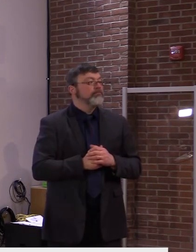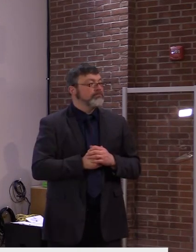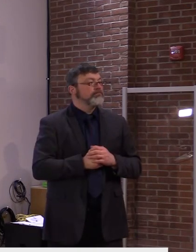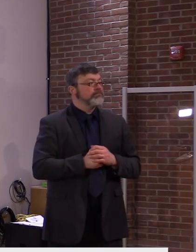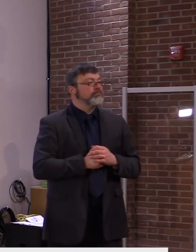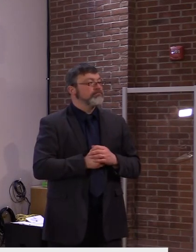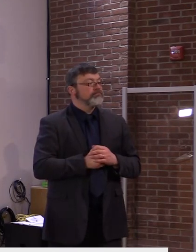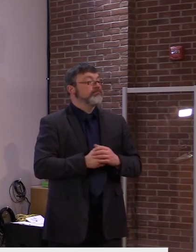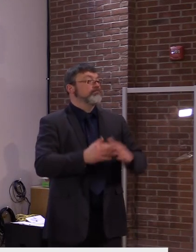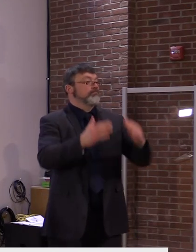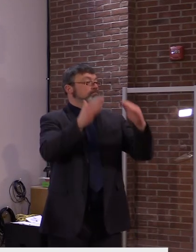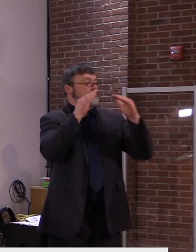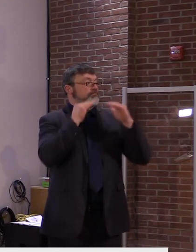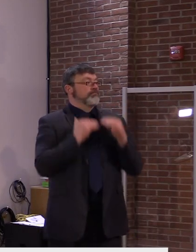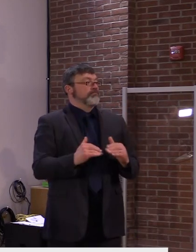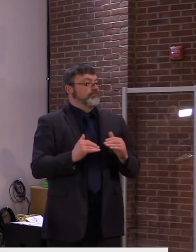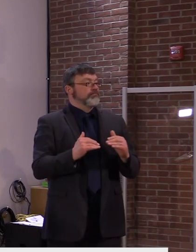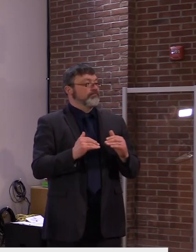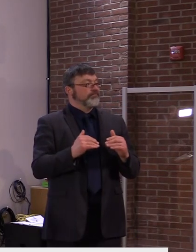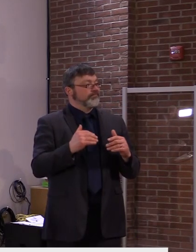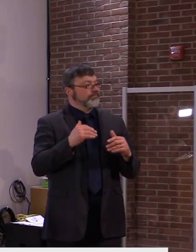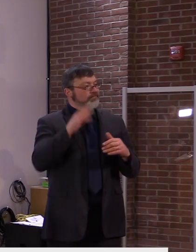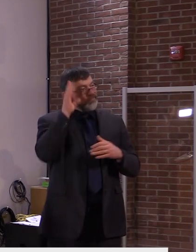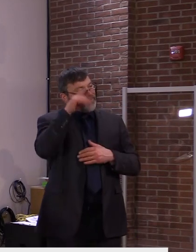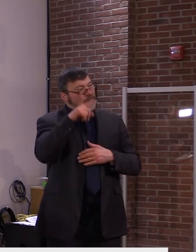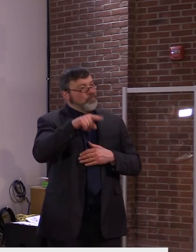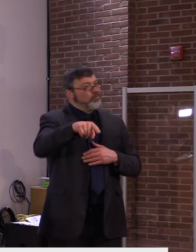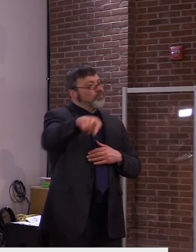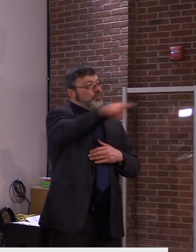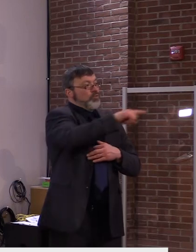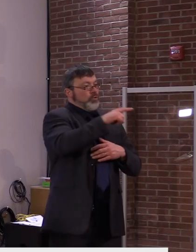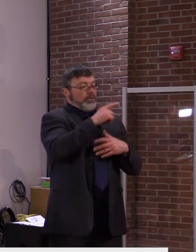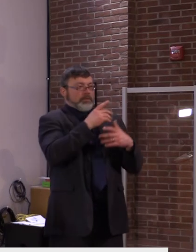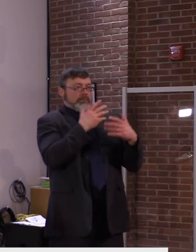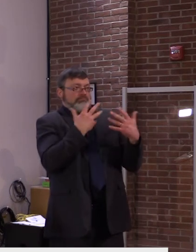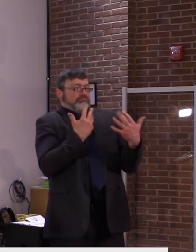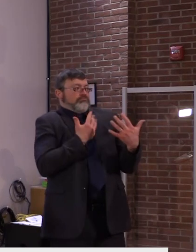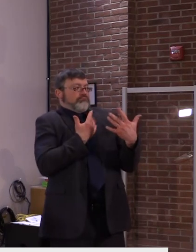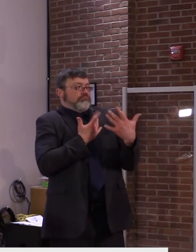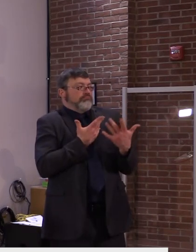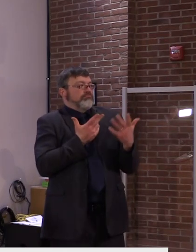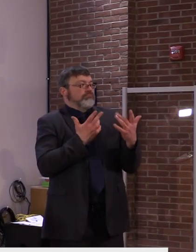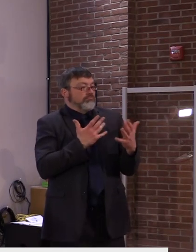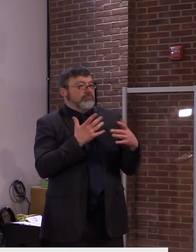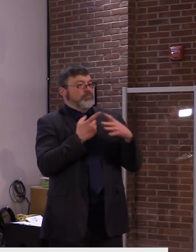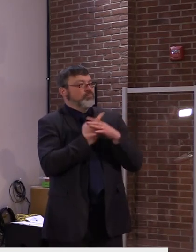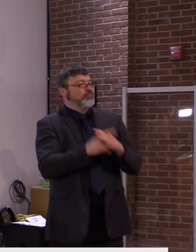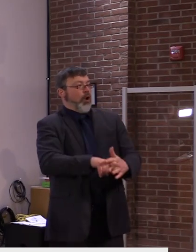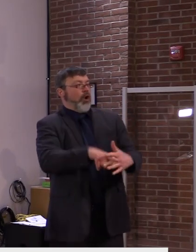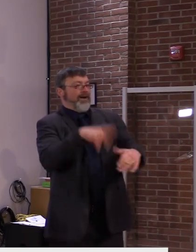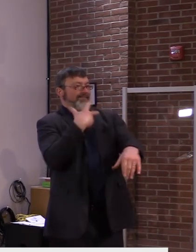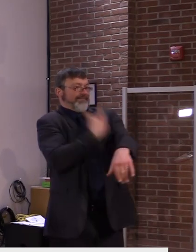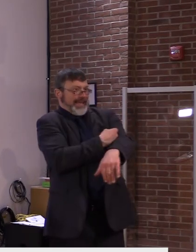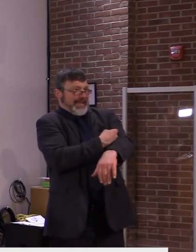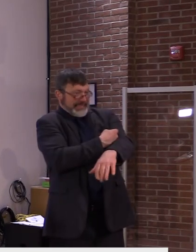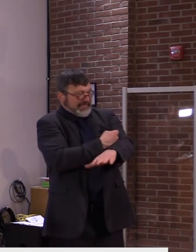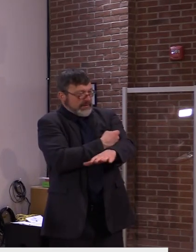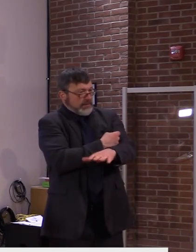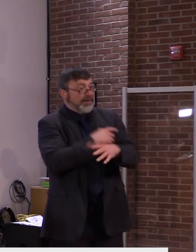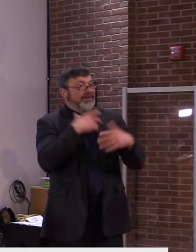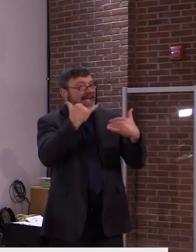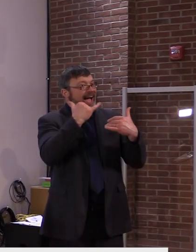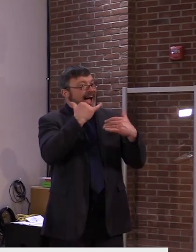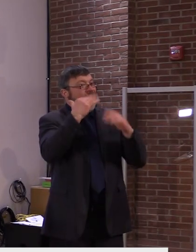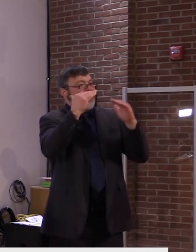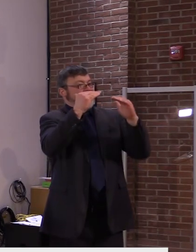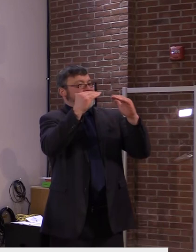appointment. I just want to reiterate to everyone, we appreciate your patience with the process. We expect high